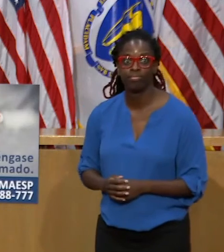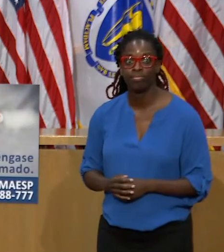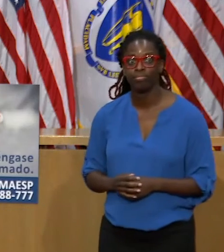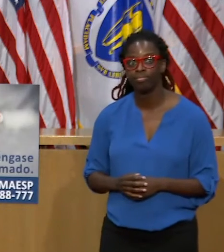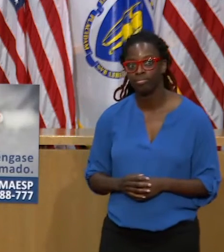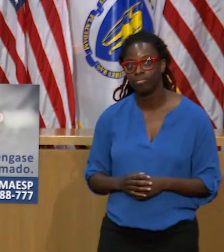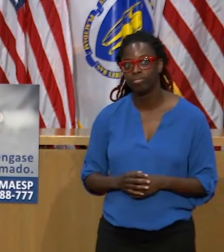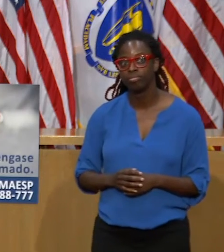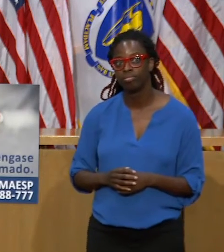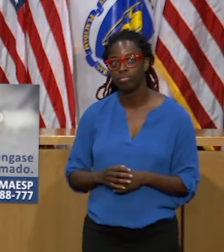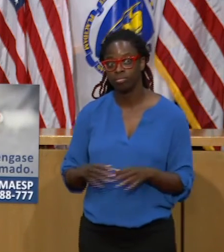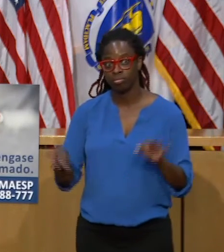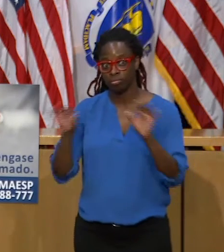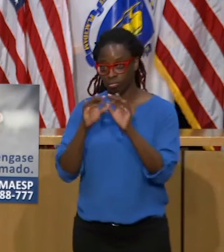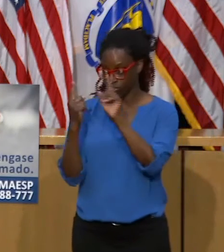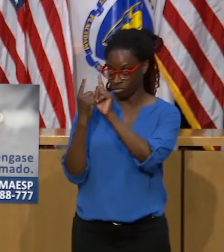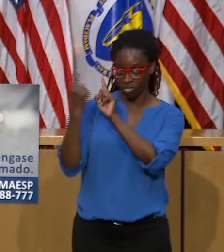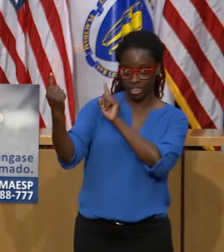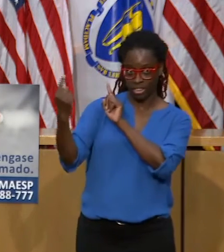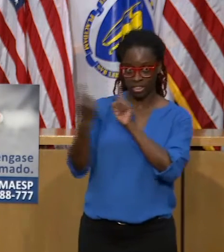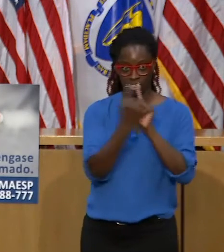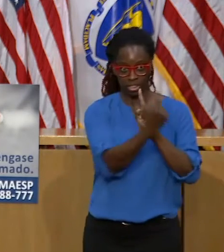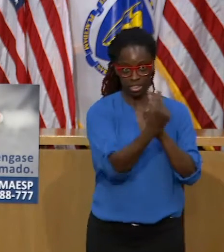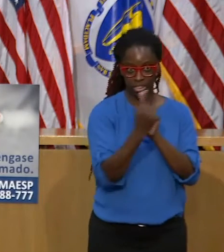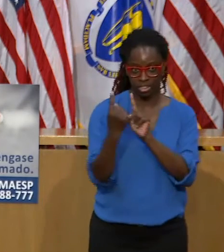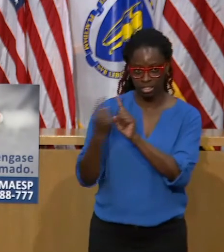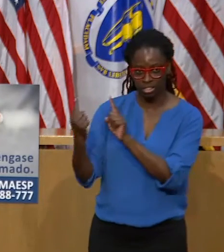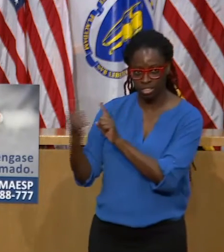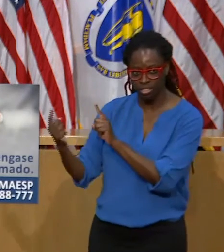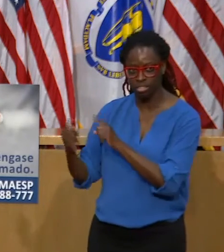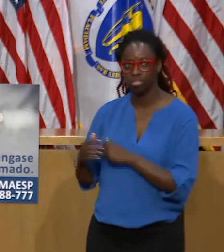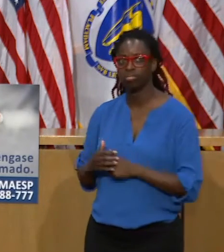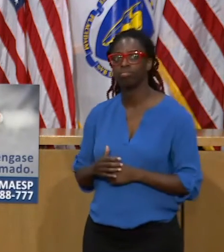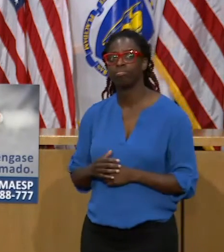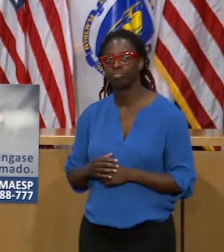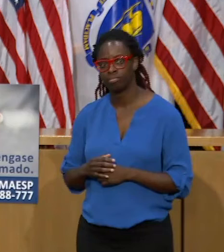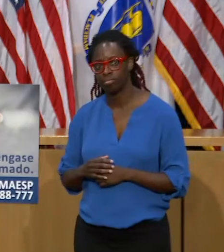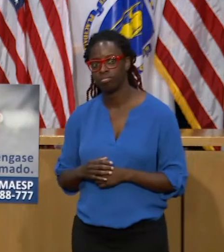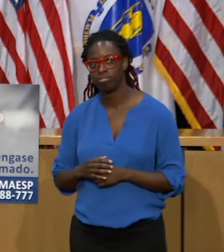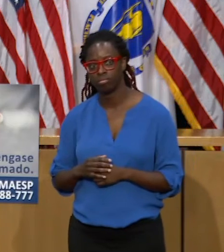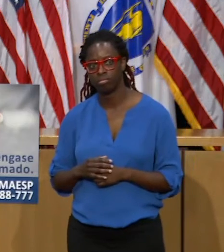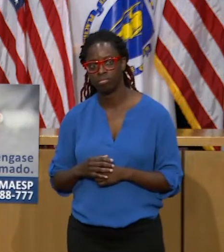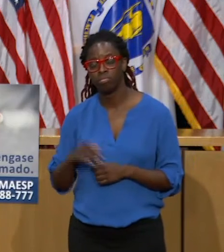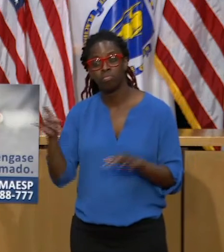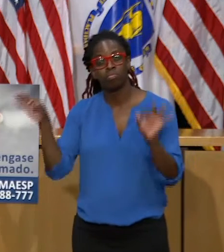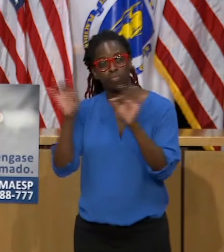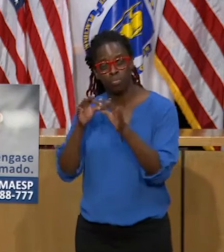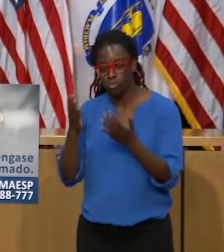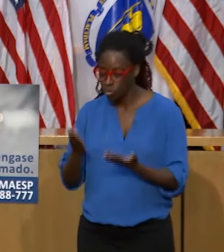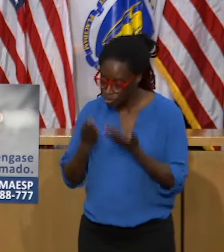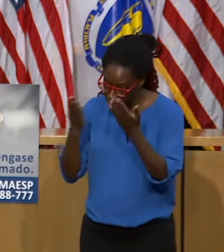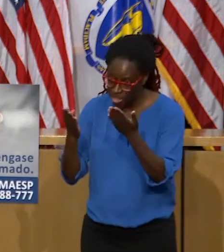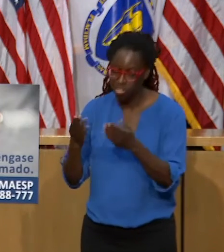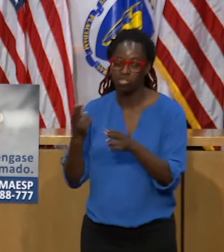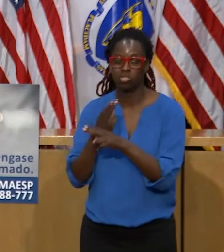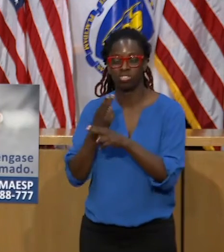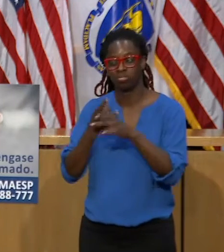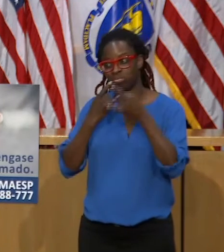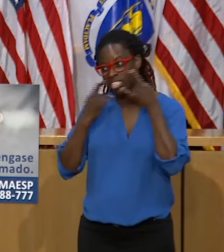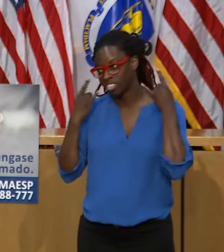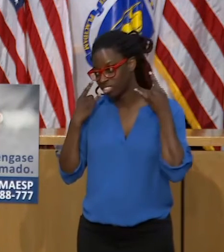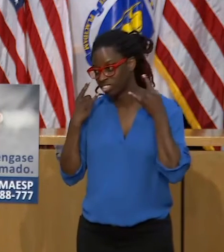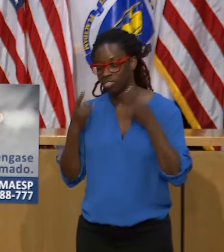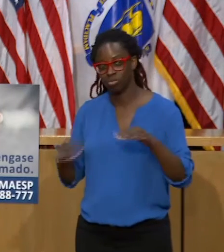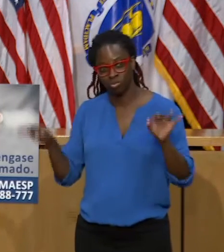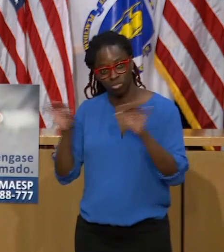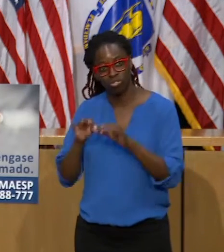is part of the mitigation strategy, but we are also recommending or requiring face coverings. We're going to be emphasizing hand